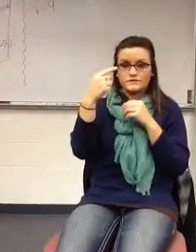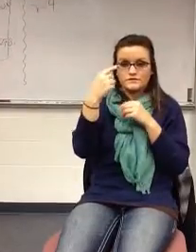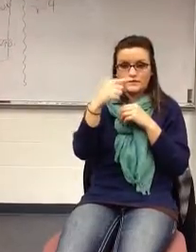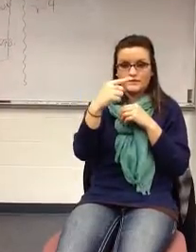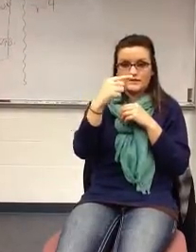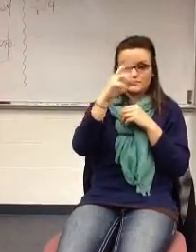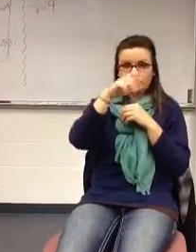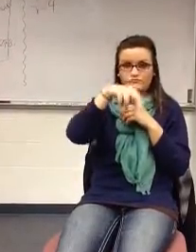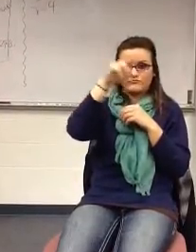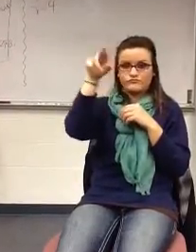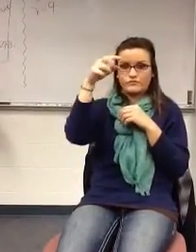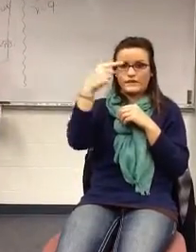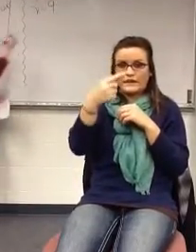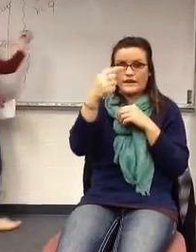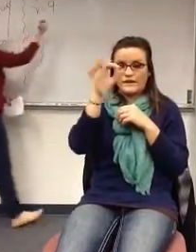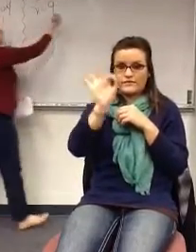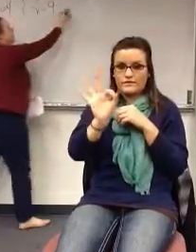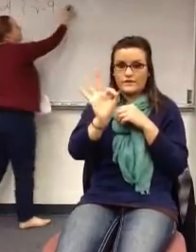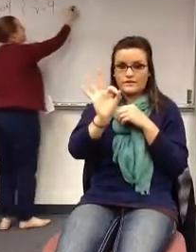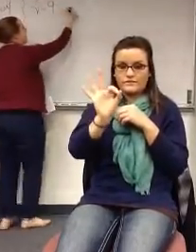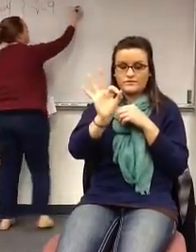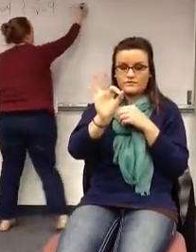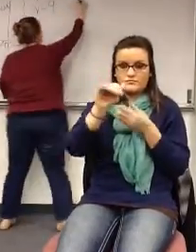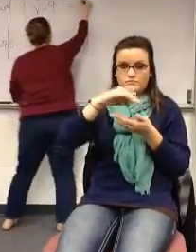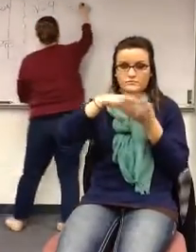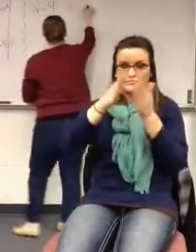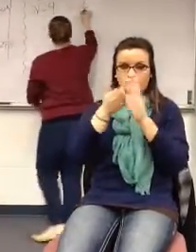Okay. This turns into 3i.